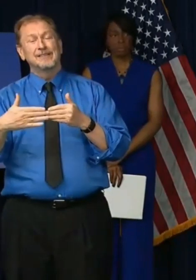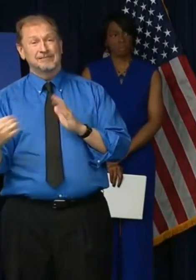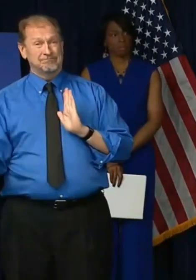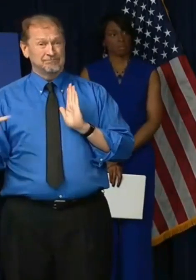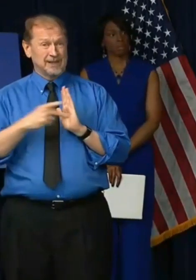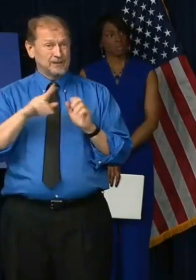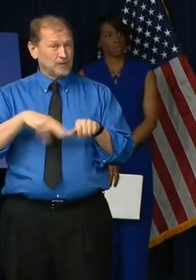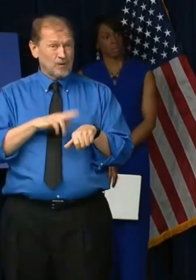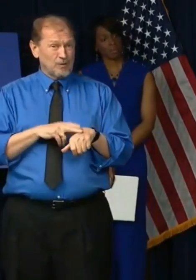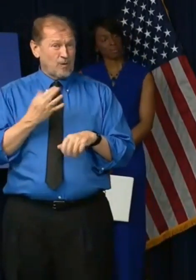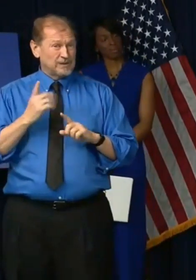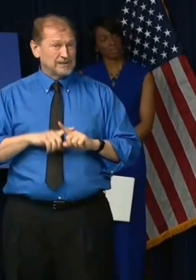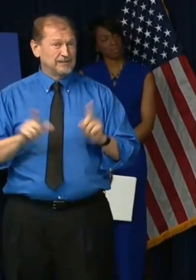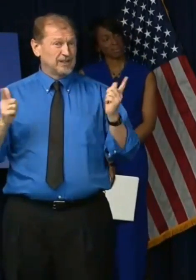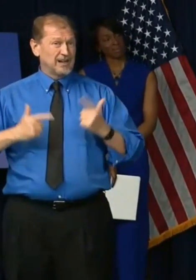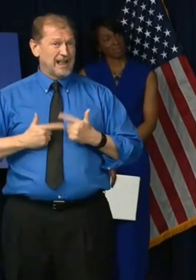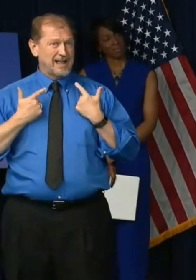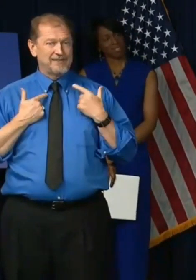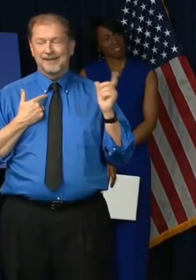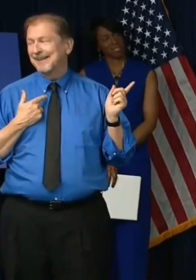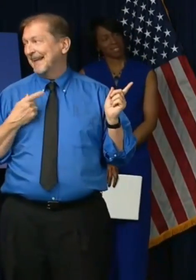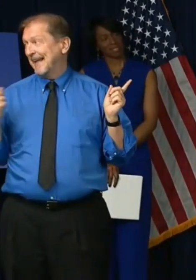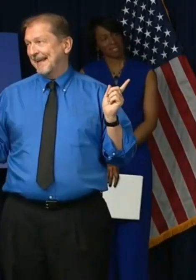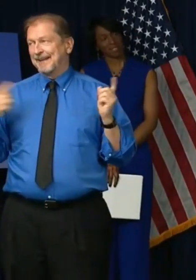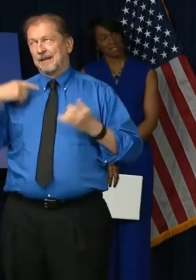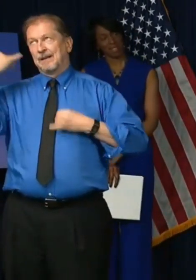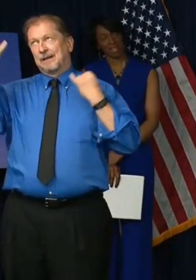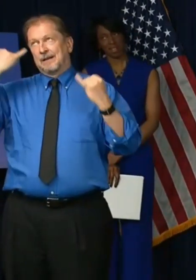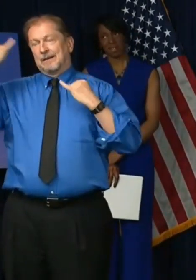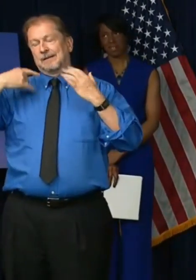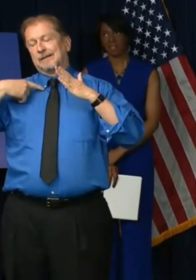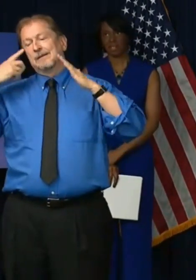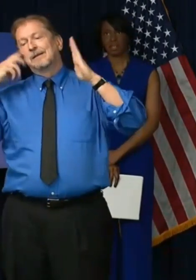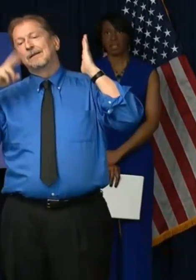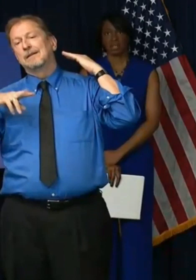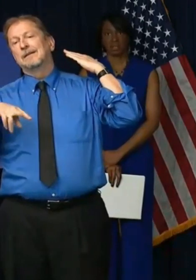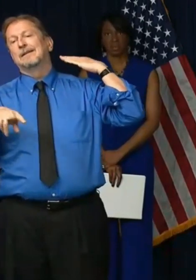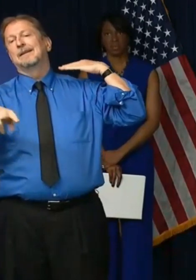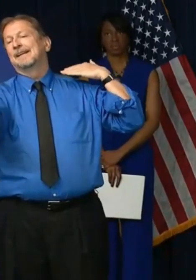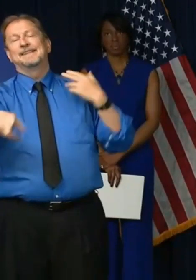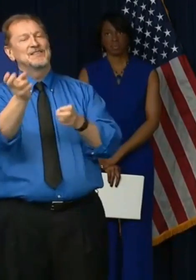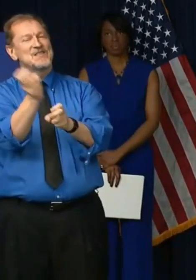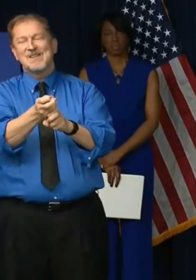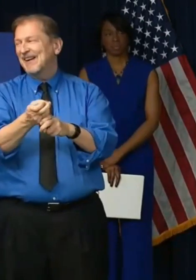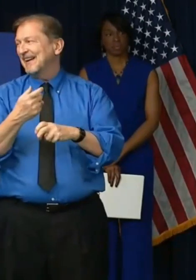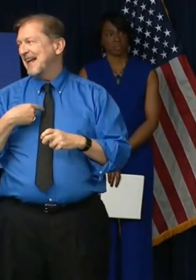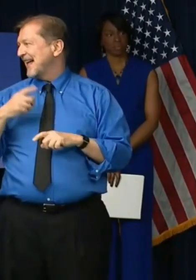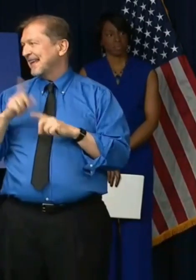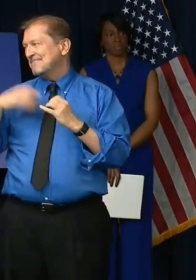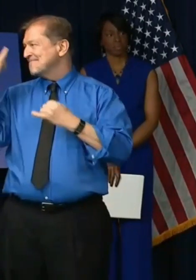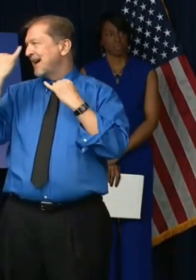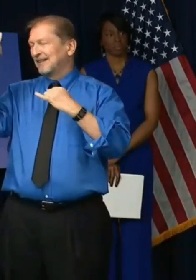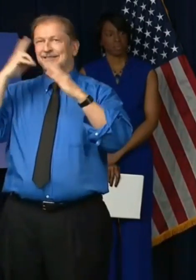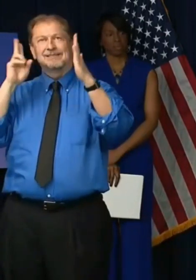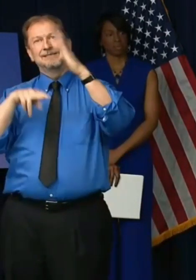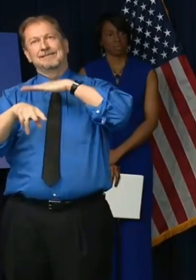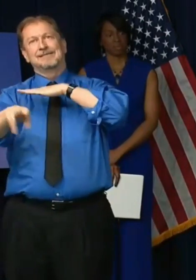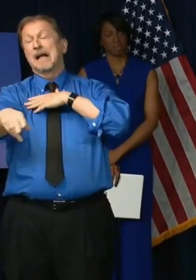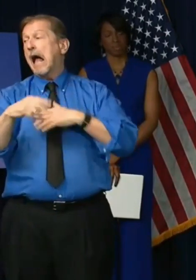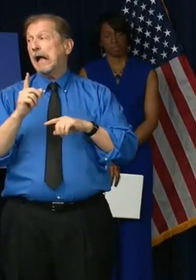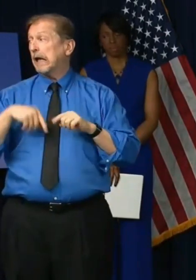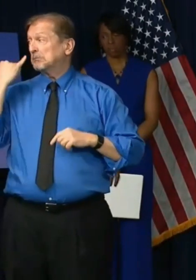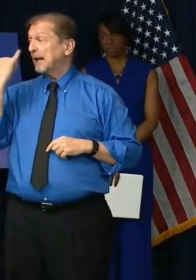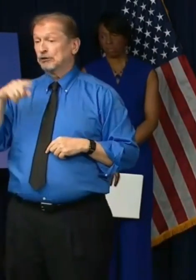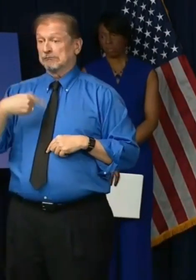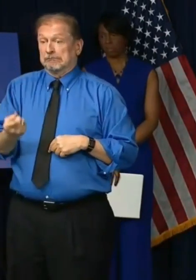gone? I don't think that I can think that far into the future. I mean, I have a hard time imagining what the fall will